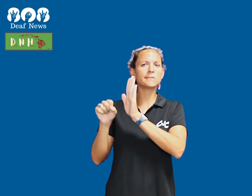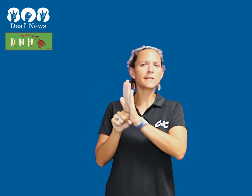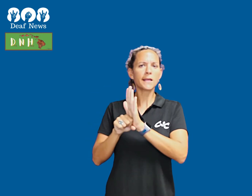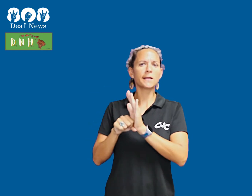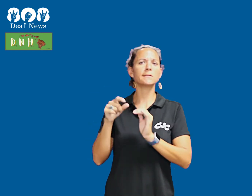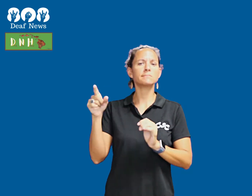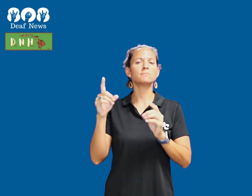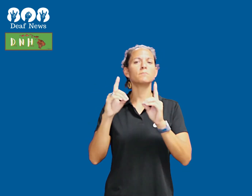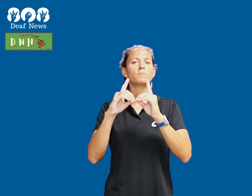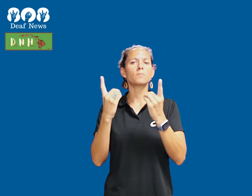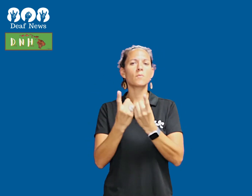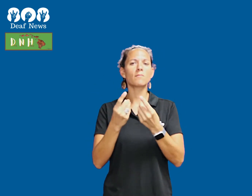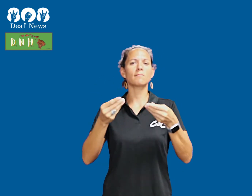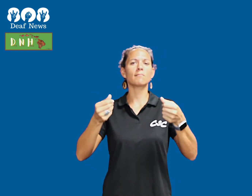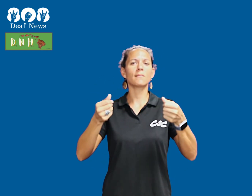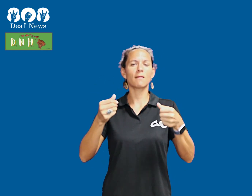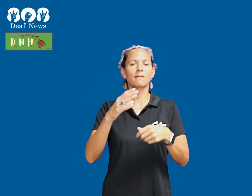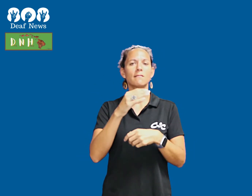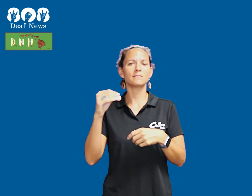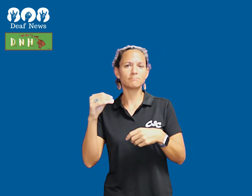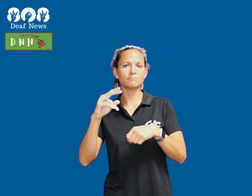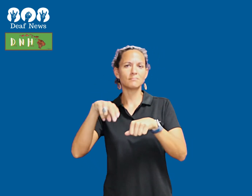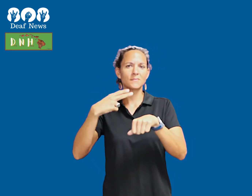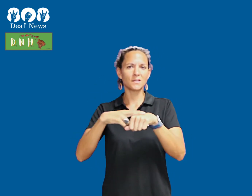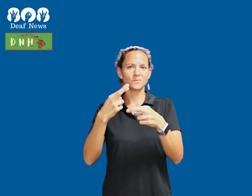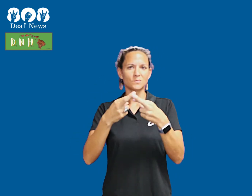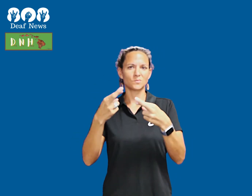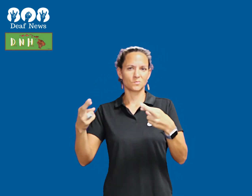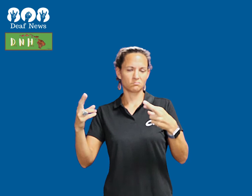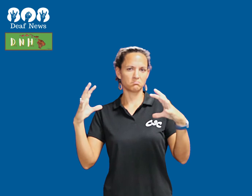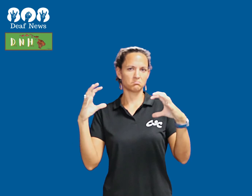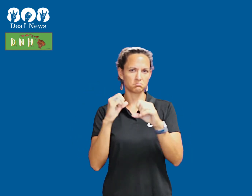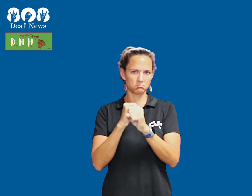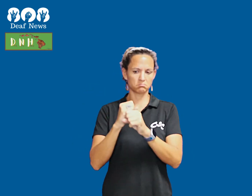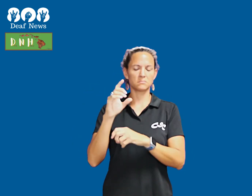need to follow from the State Department of Land and Natural Resources,